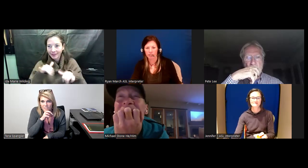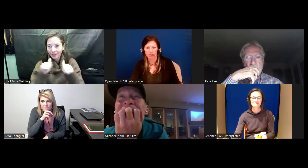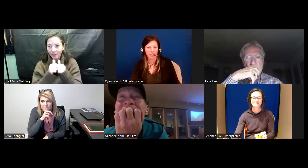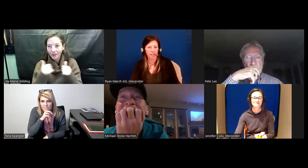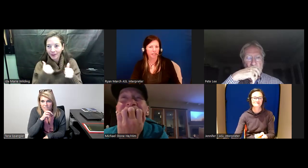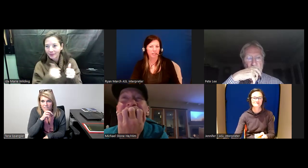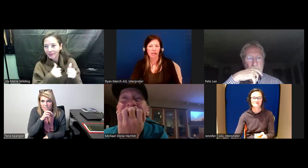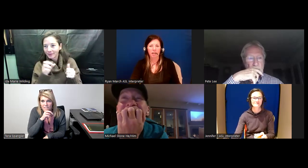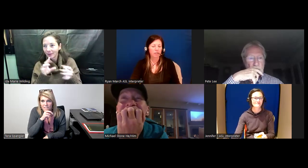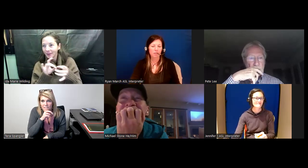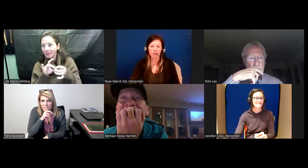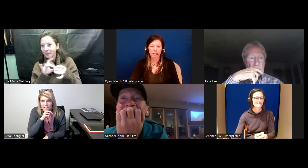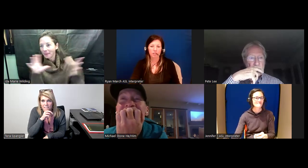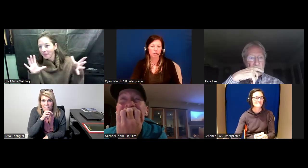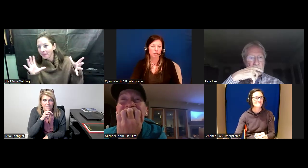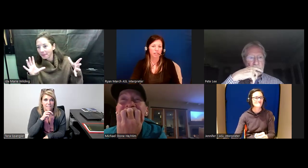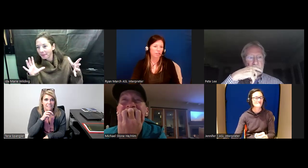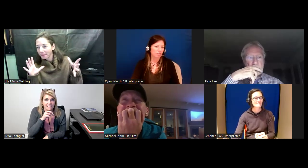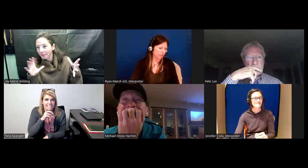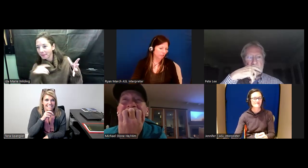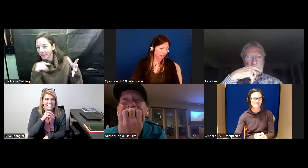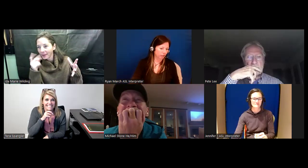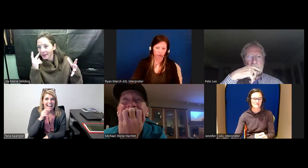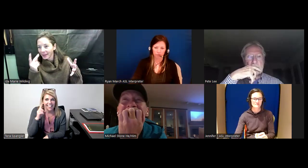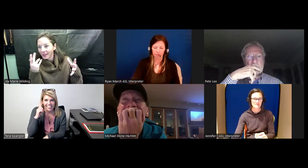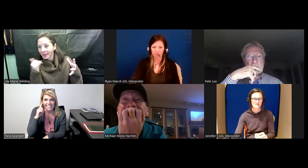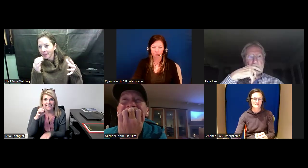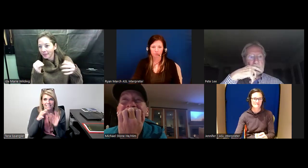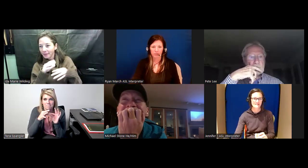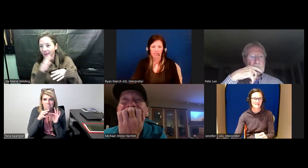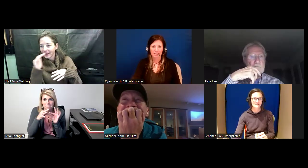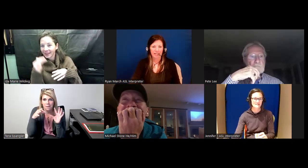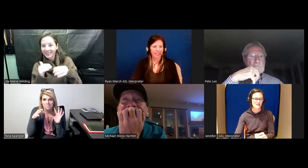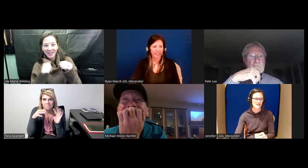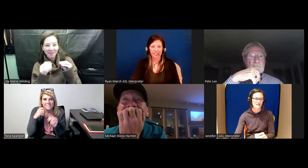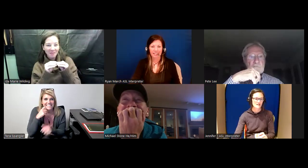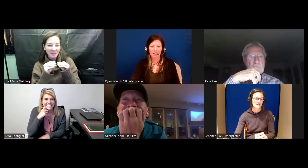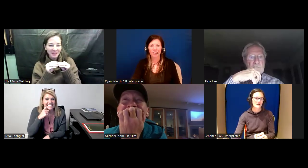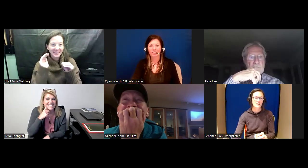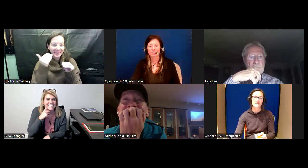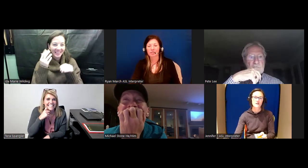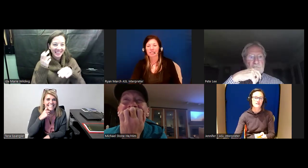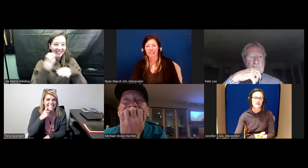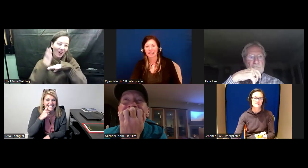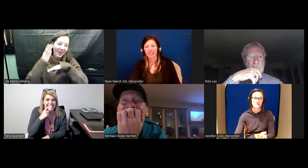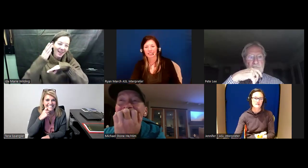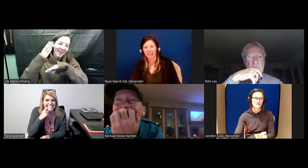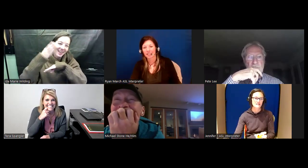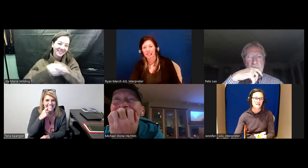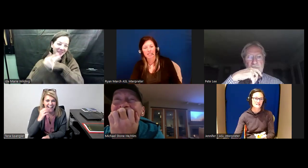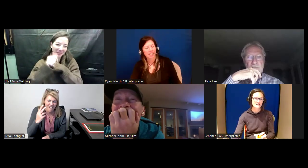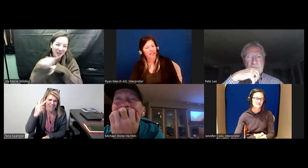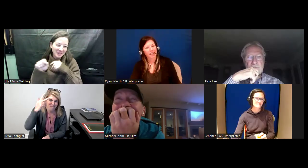gone. Are you here? Are you still with us, George, or did we lose you? Yeah, I can't see. Oh, I think we lost him. I